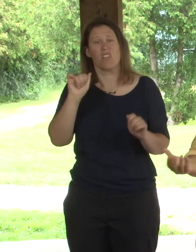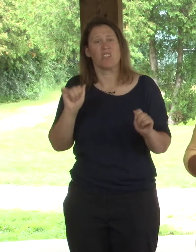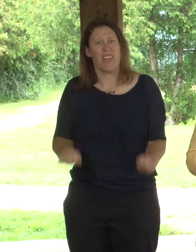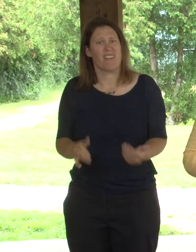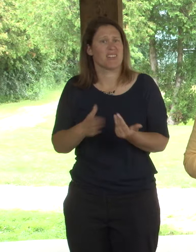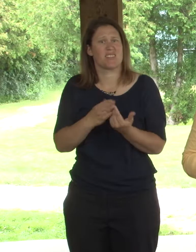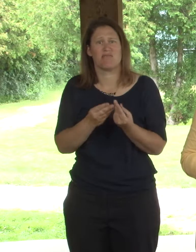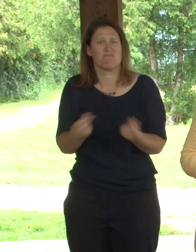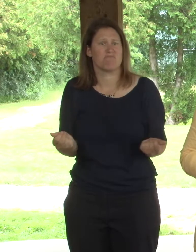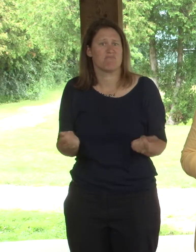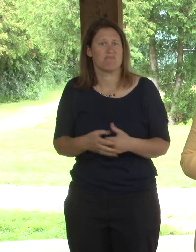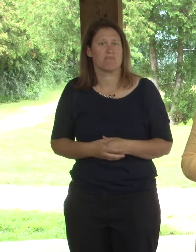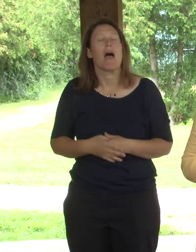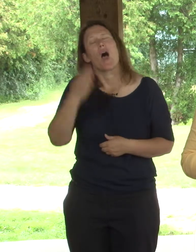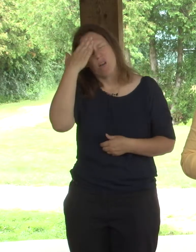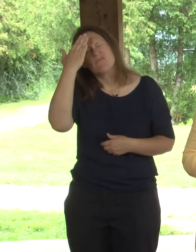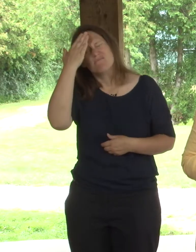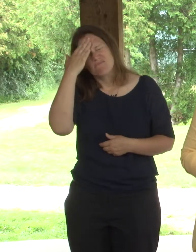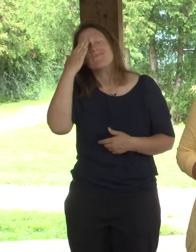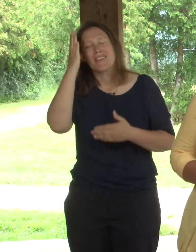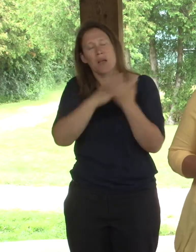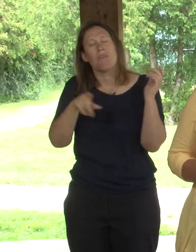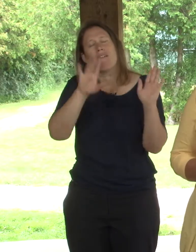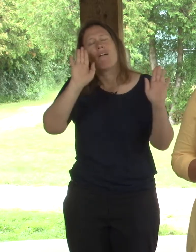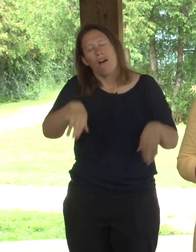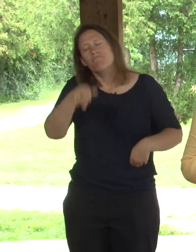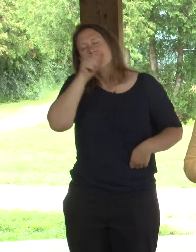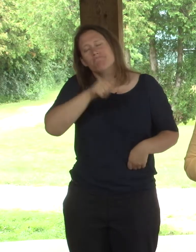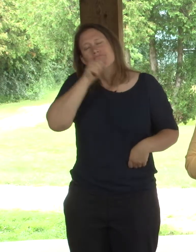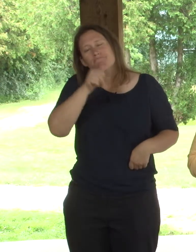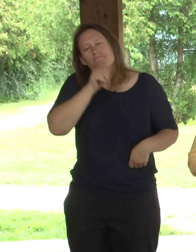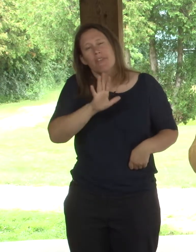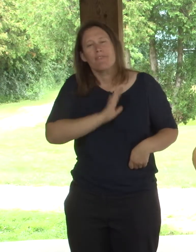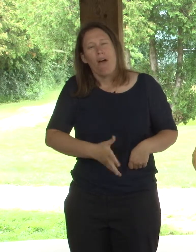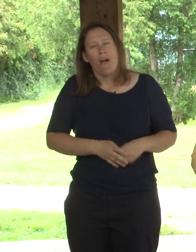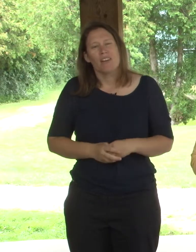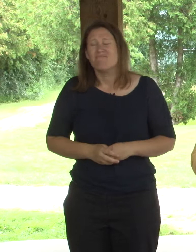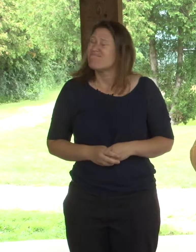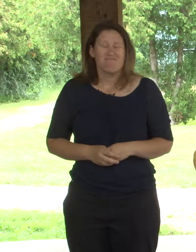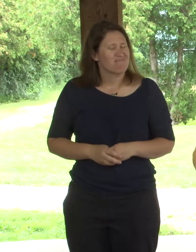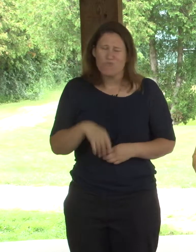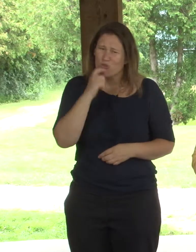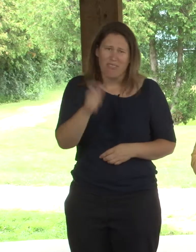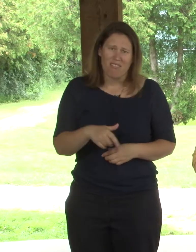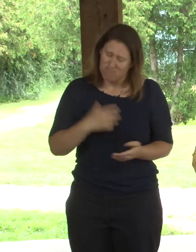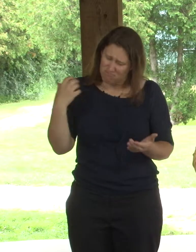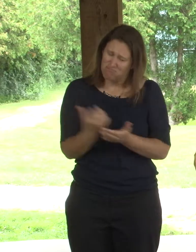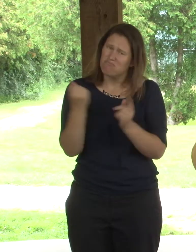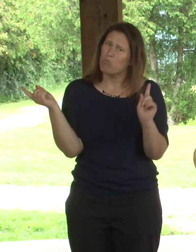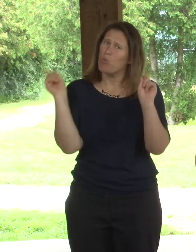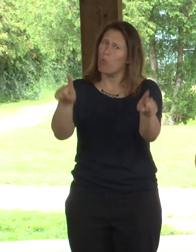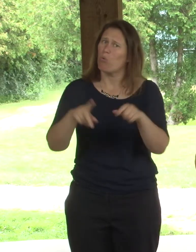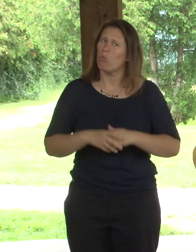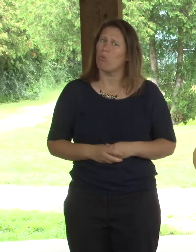lot of times we think, oh, you know what, I'll manage, I'll just limp for a little while, but we shouldn't. Take